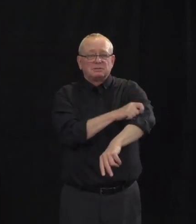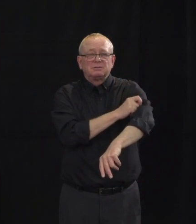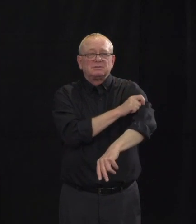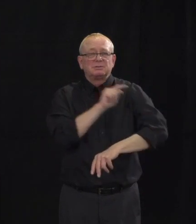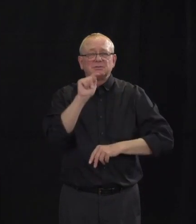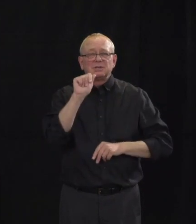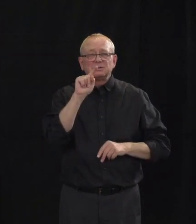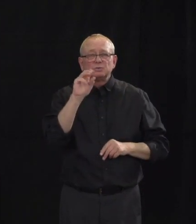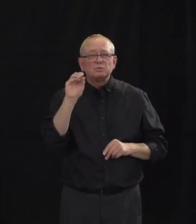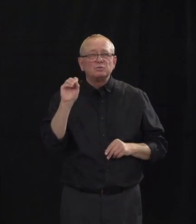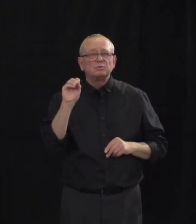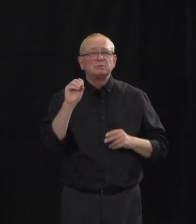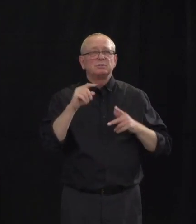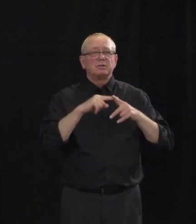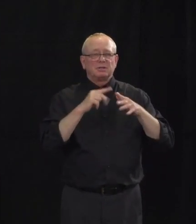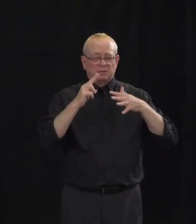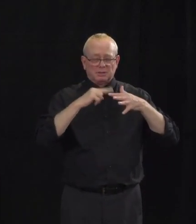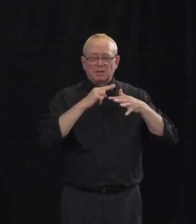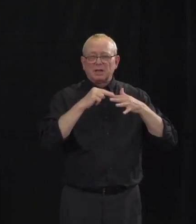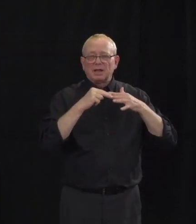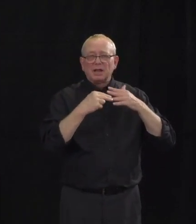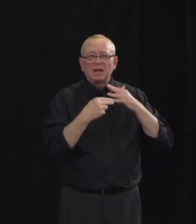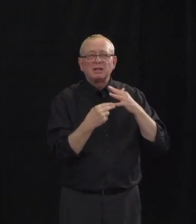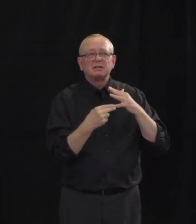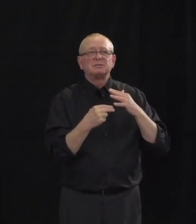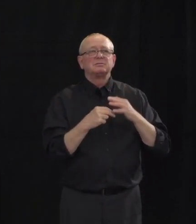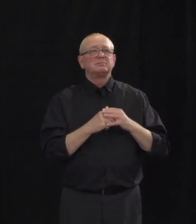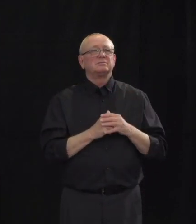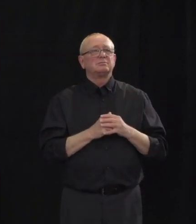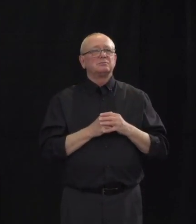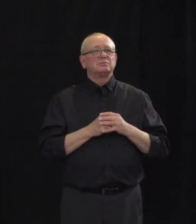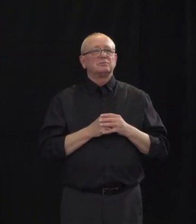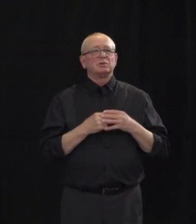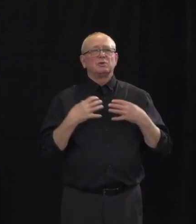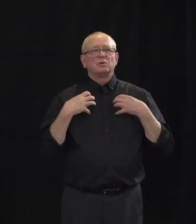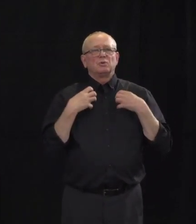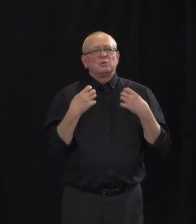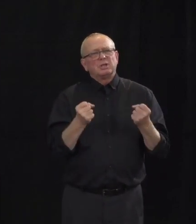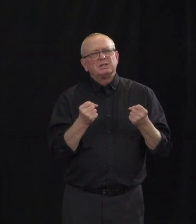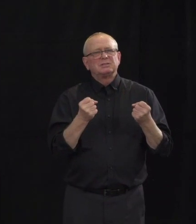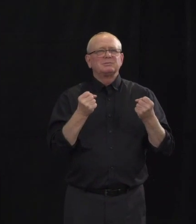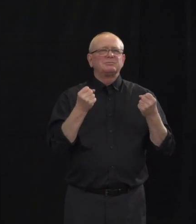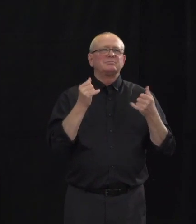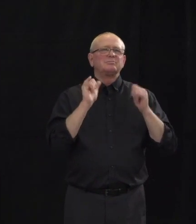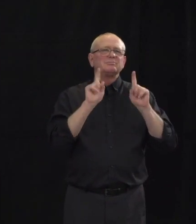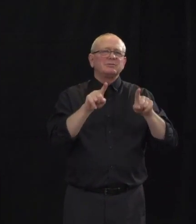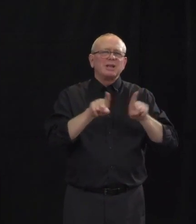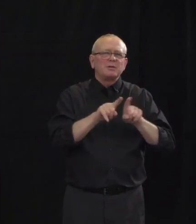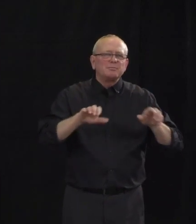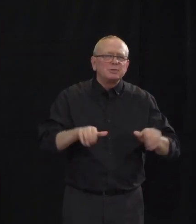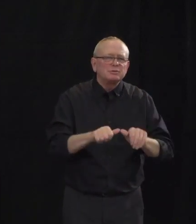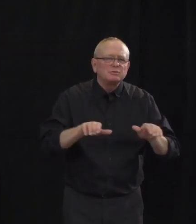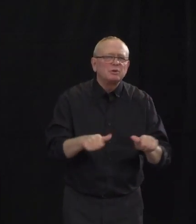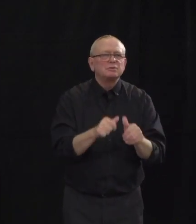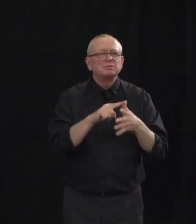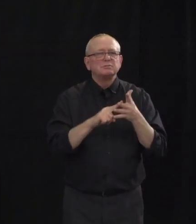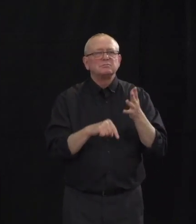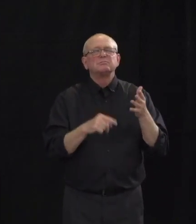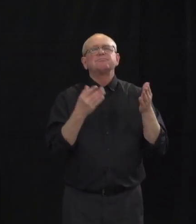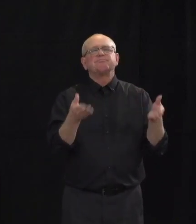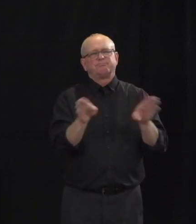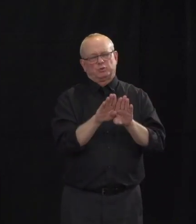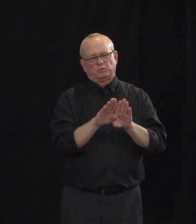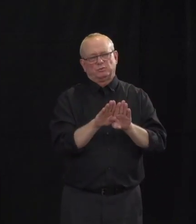clinics. And non-emergency and non-critical health services provided by regulated health professionals or